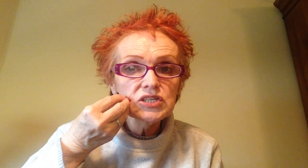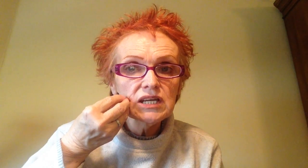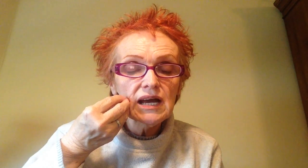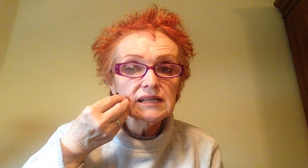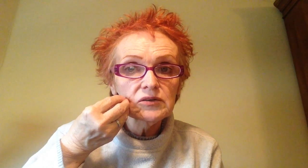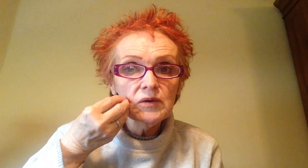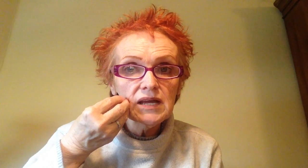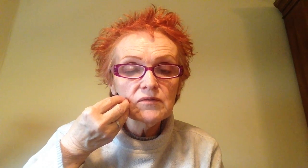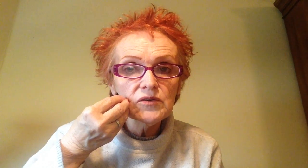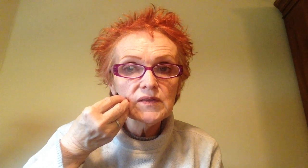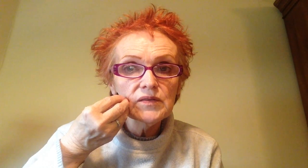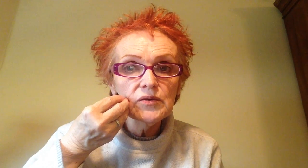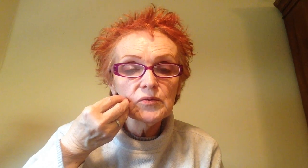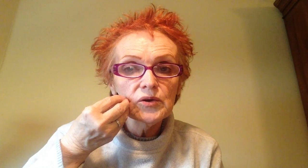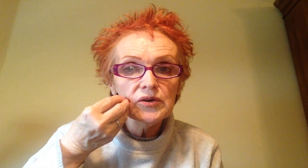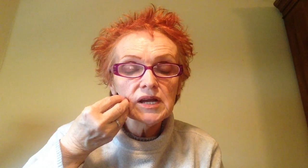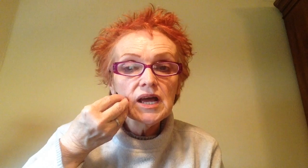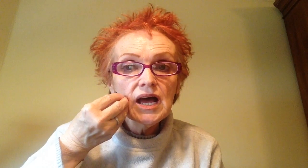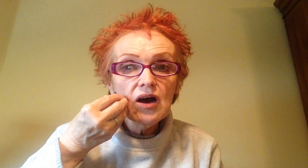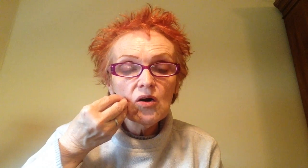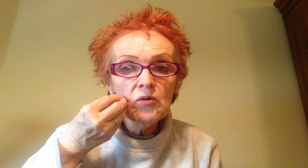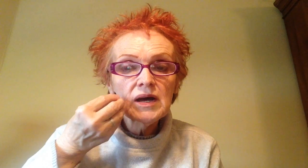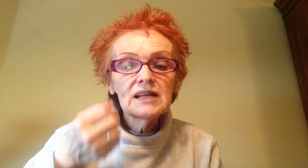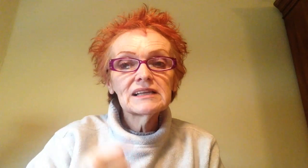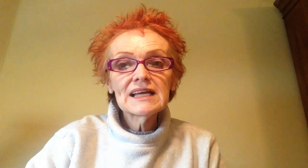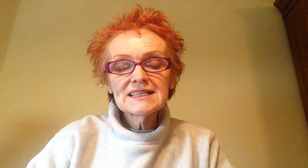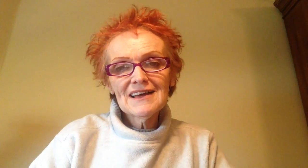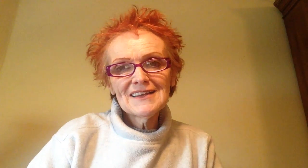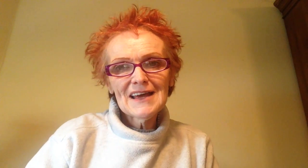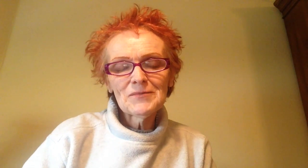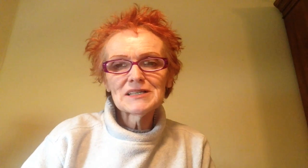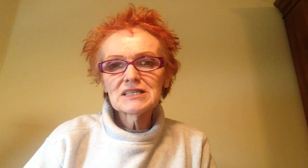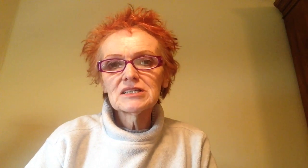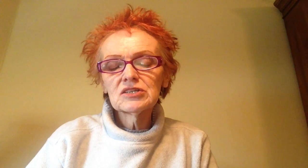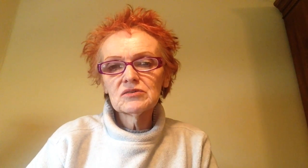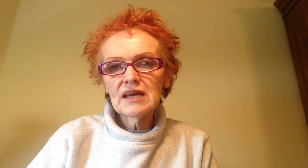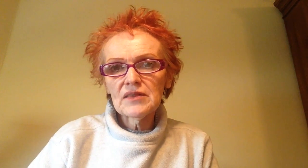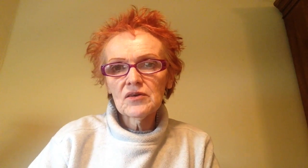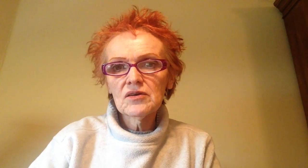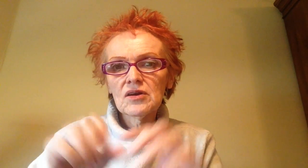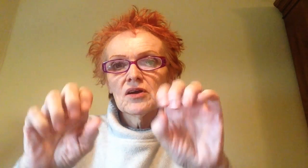cheek a little way for the word home. Let's sign that much together.